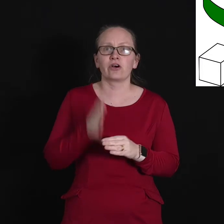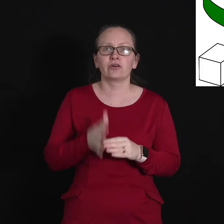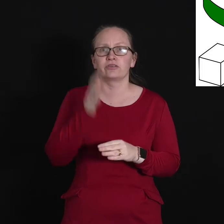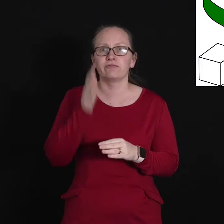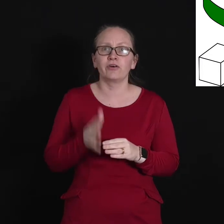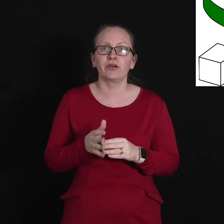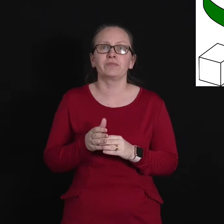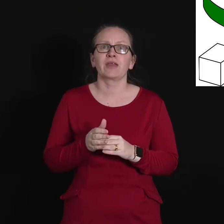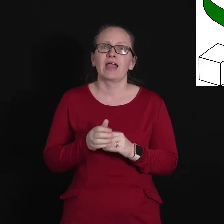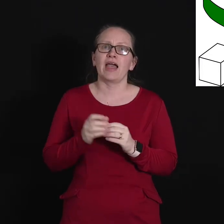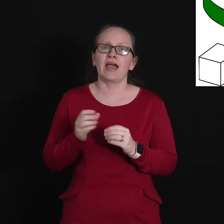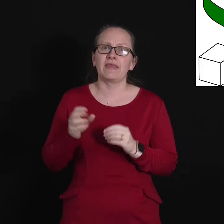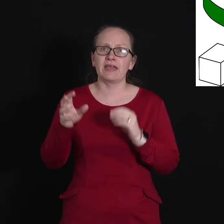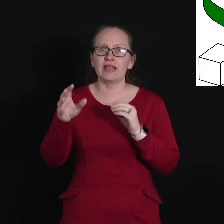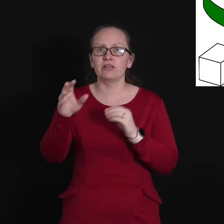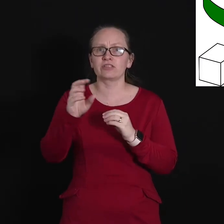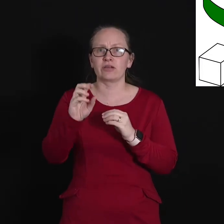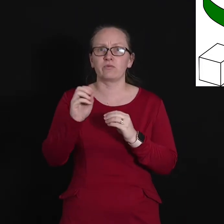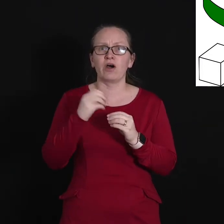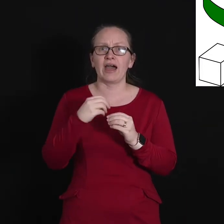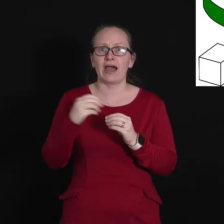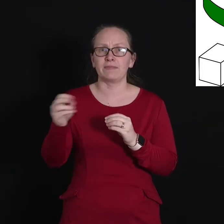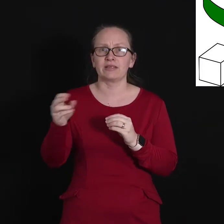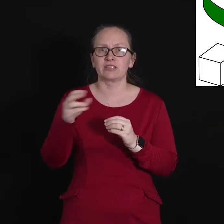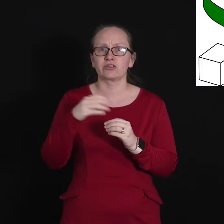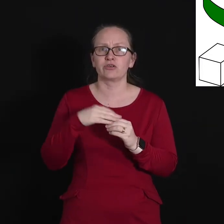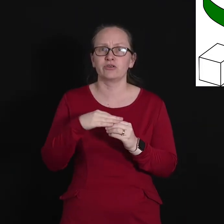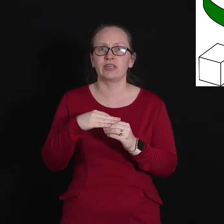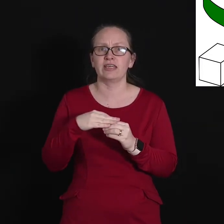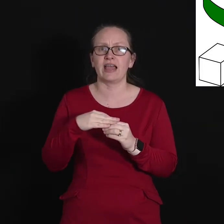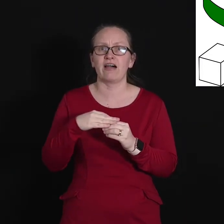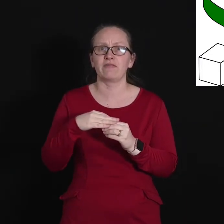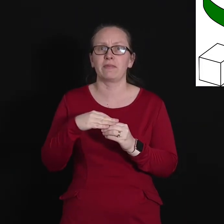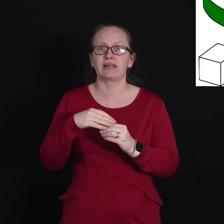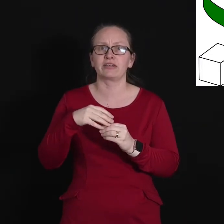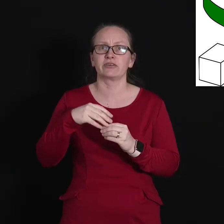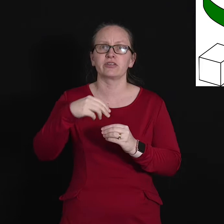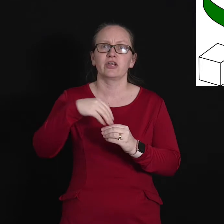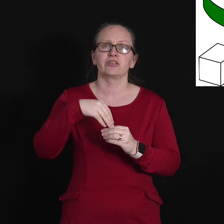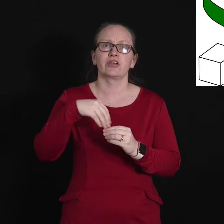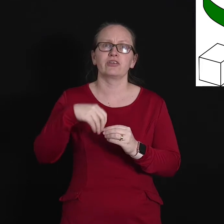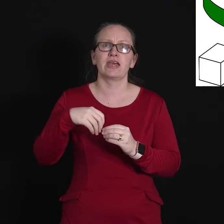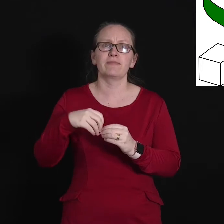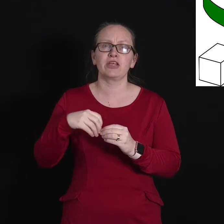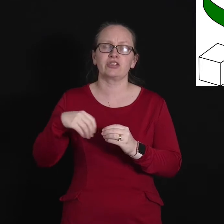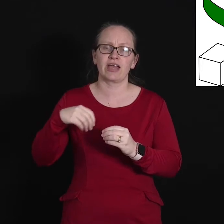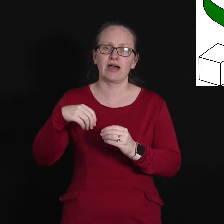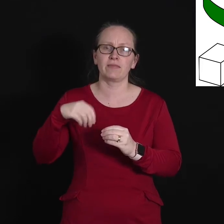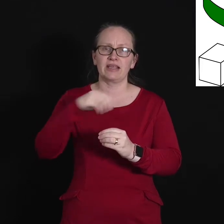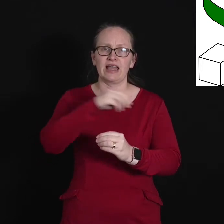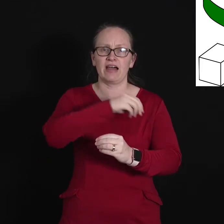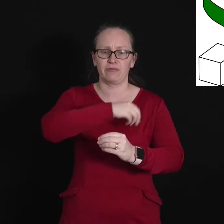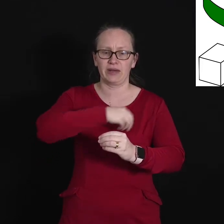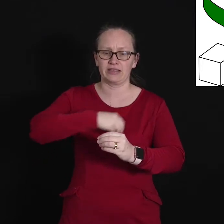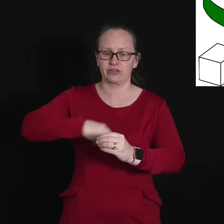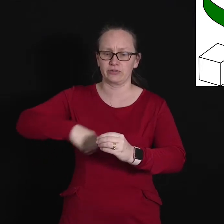gold foil, and they looked at what happened to the alpha particles. So they measured how many alpha particles were